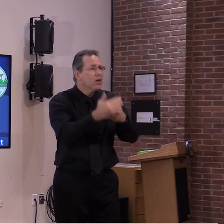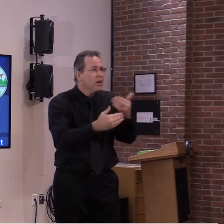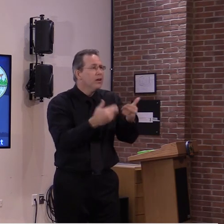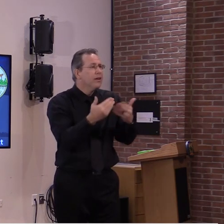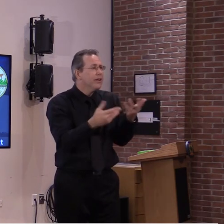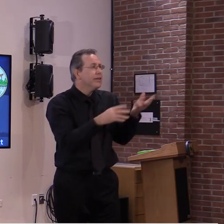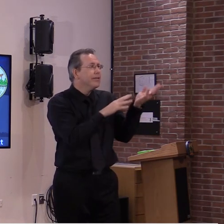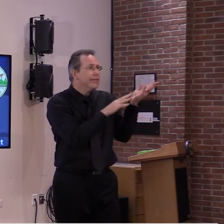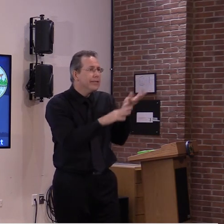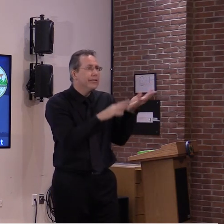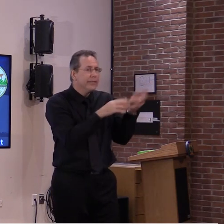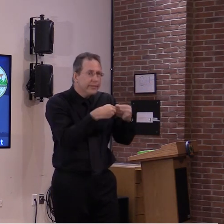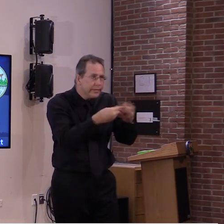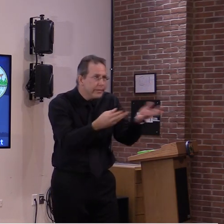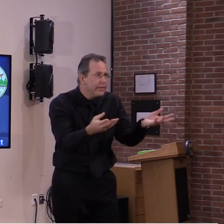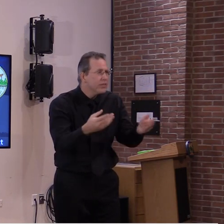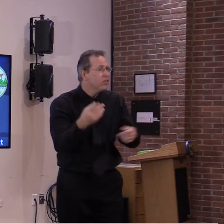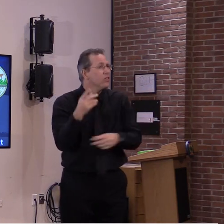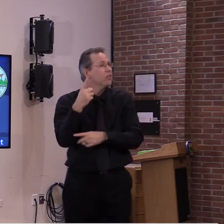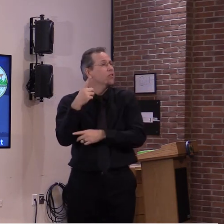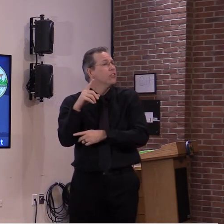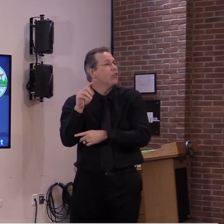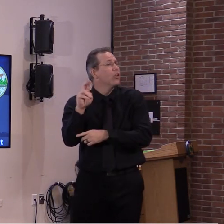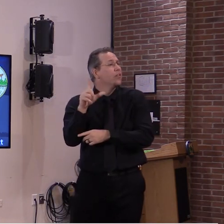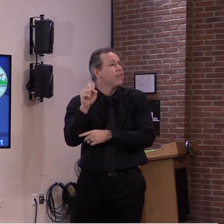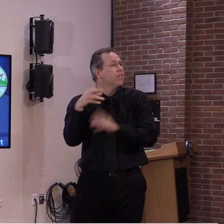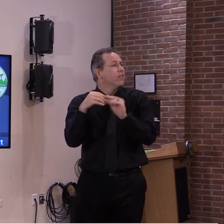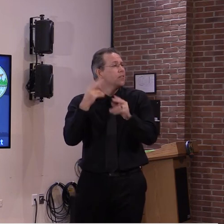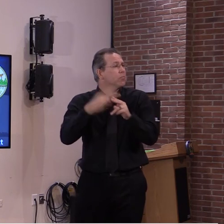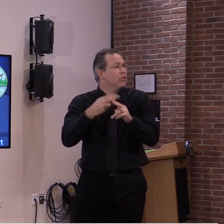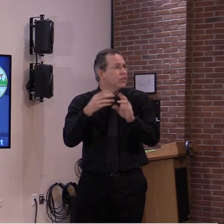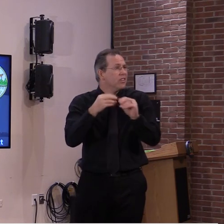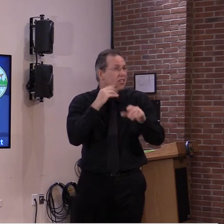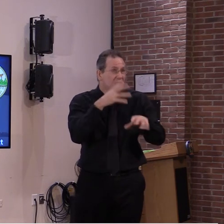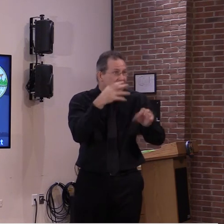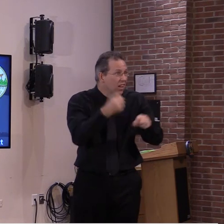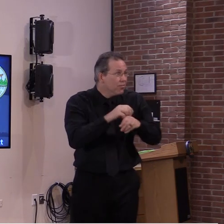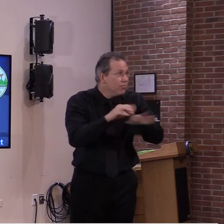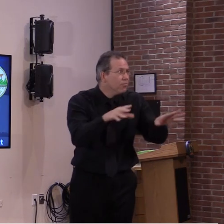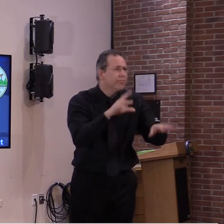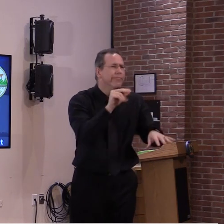remarks, it's not instantaneous. You know, it's going to take